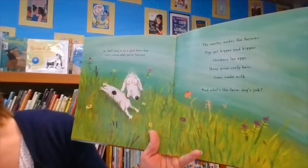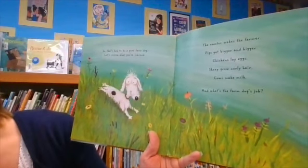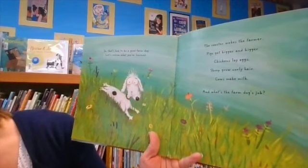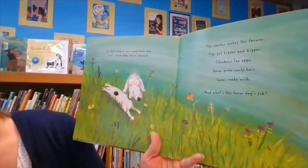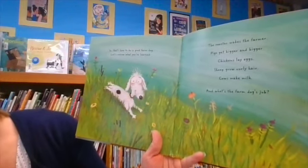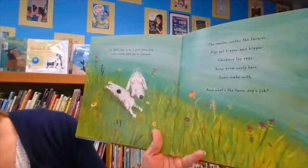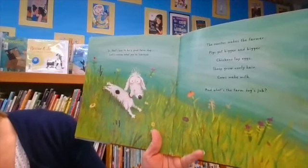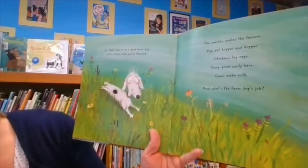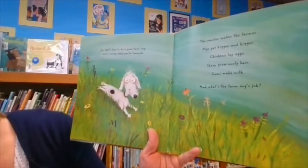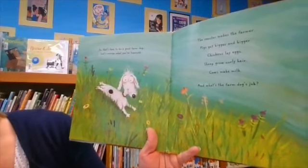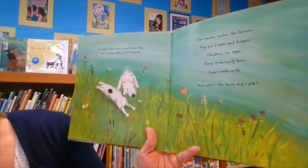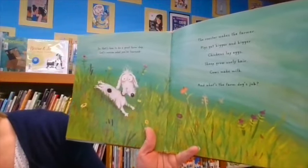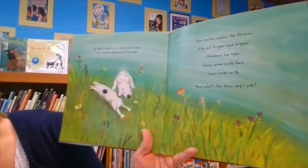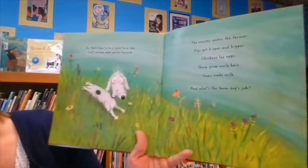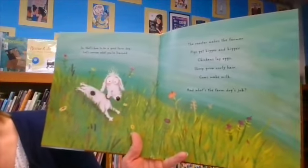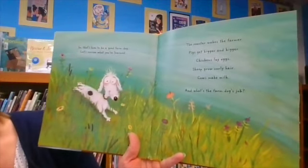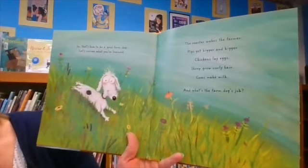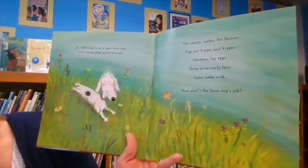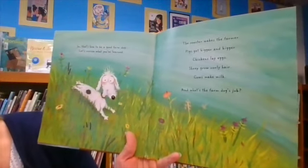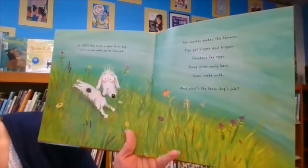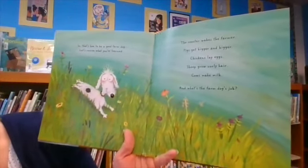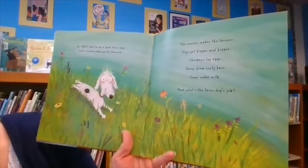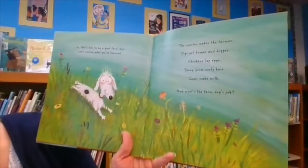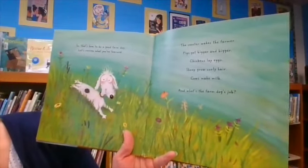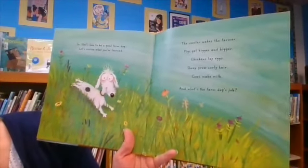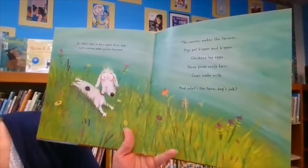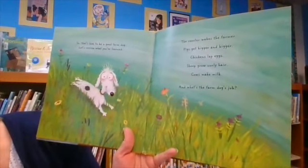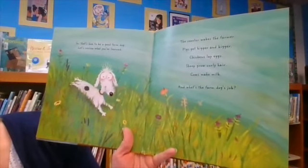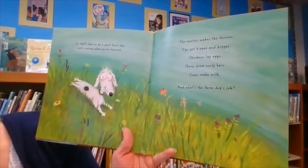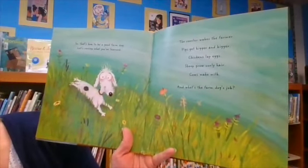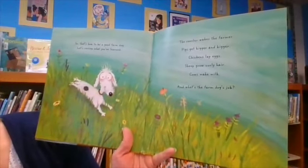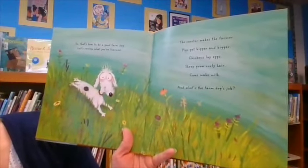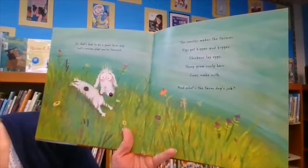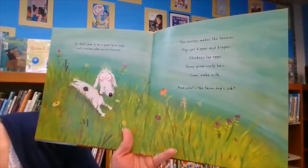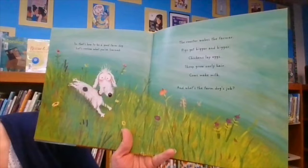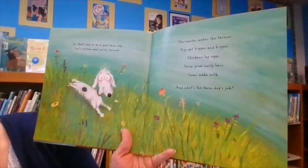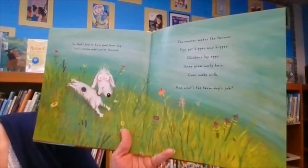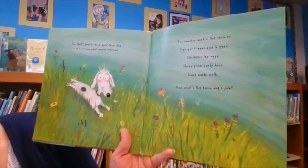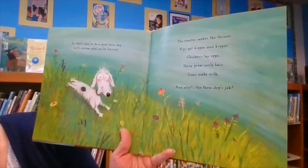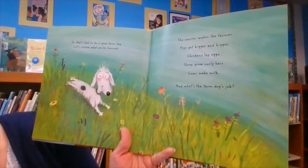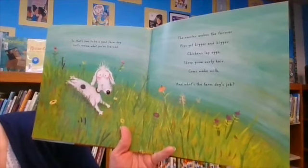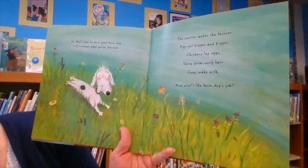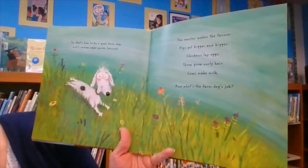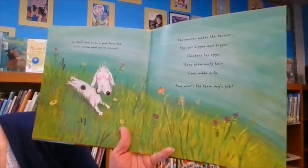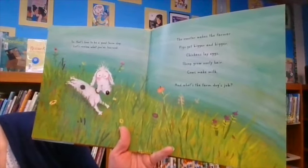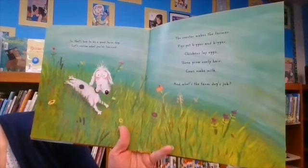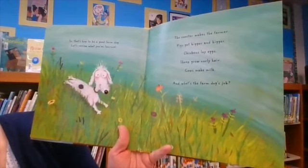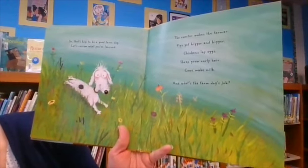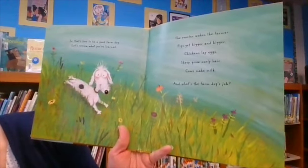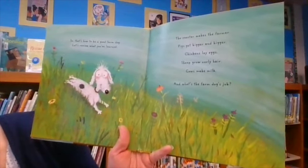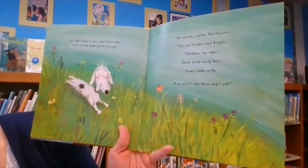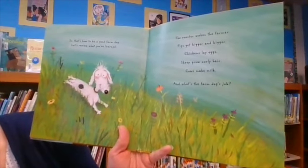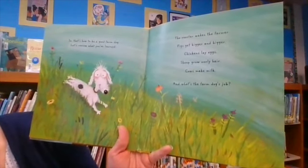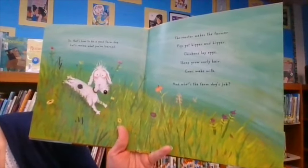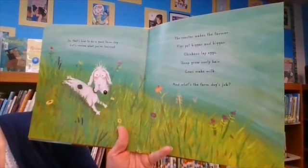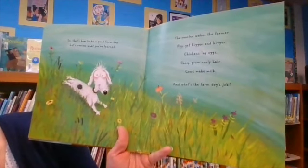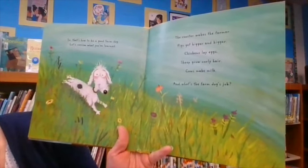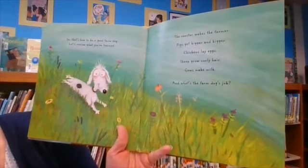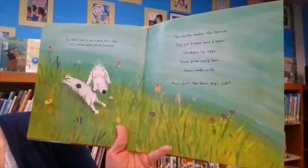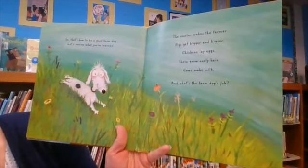dog. Let's review what you've learned. The rooster wakes the farmer. Pigs get bigger and bigger. Chickens